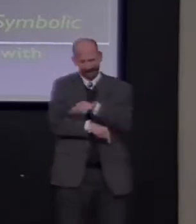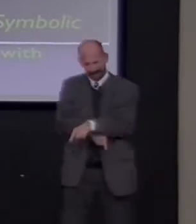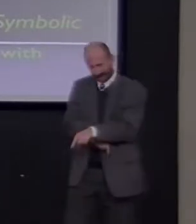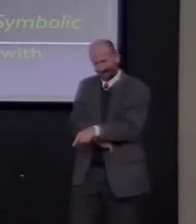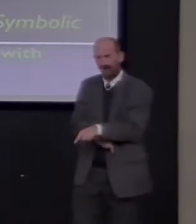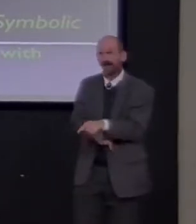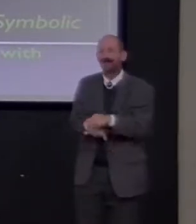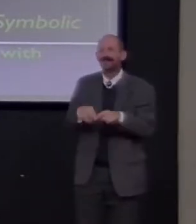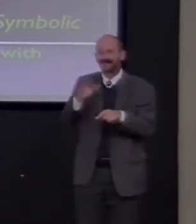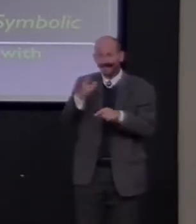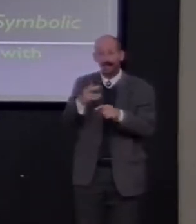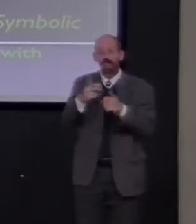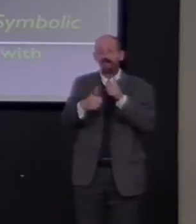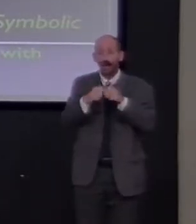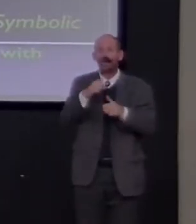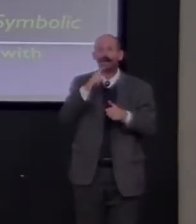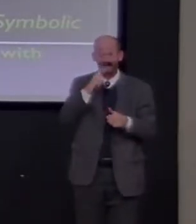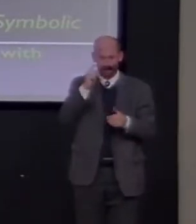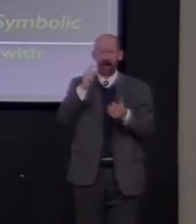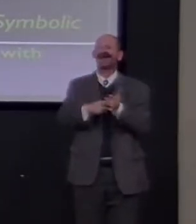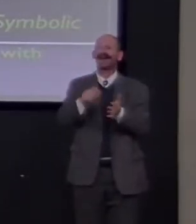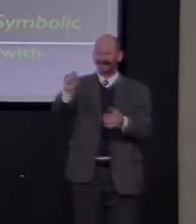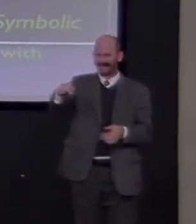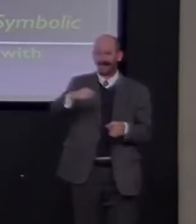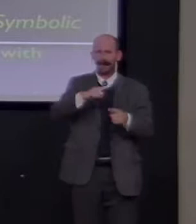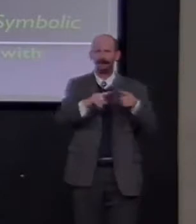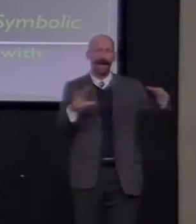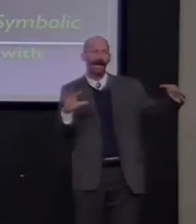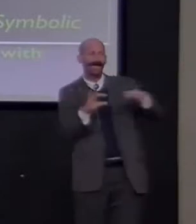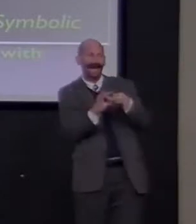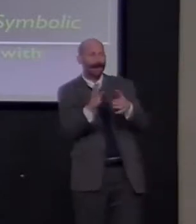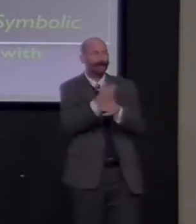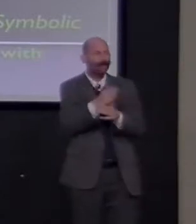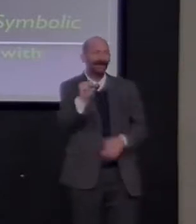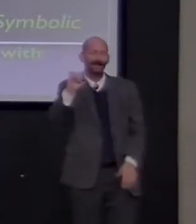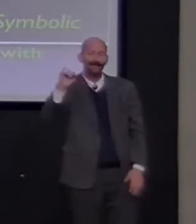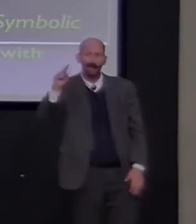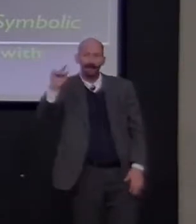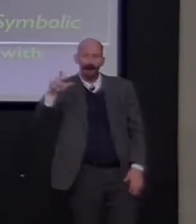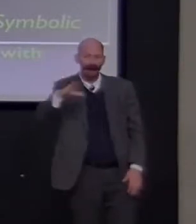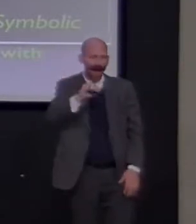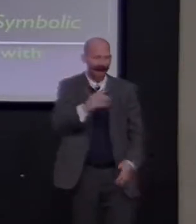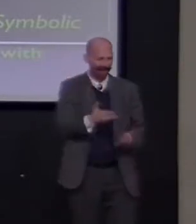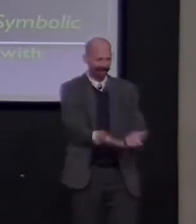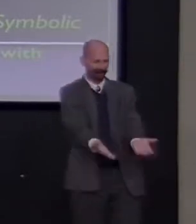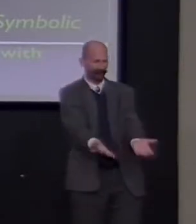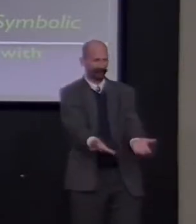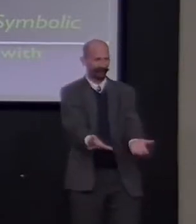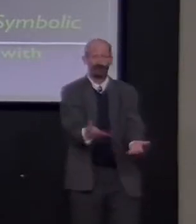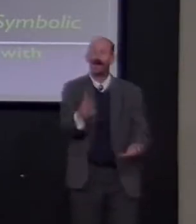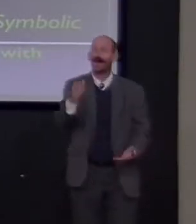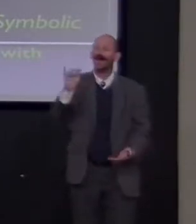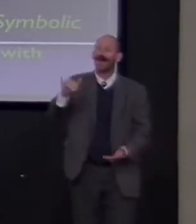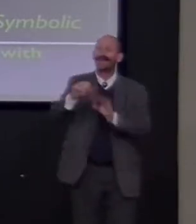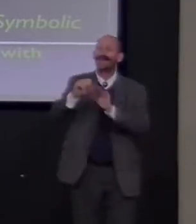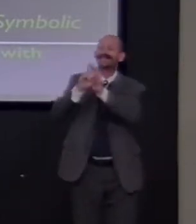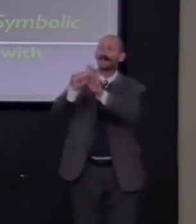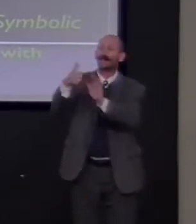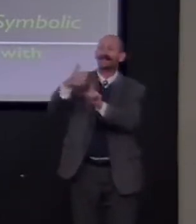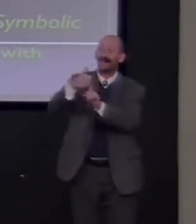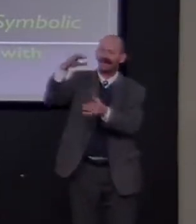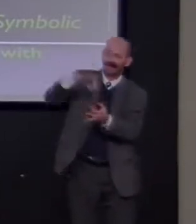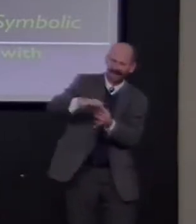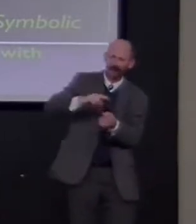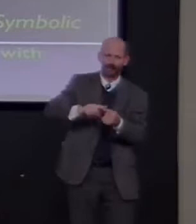that connection between the non-symbolic and the symbolic system, in grounding symbols in their meanings,